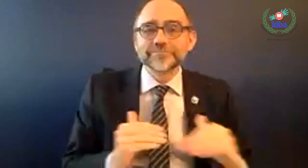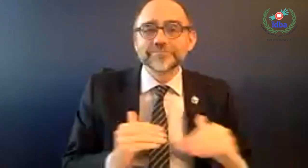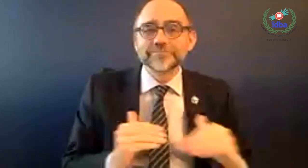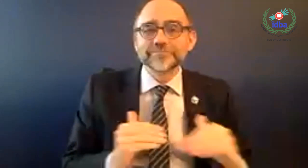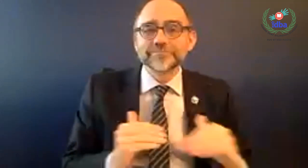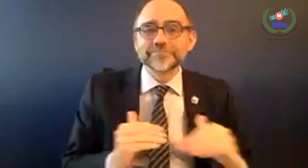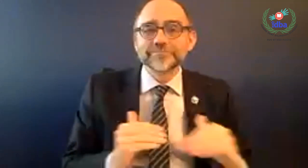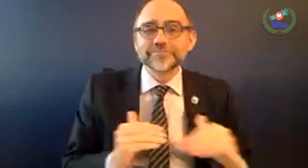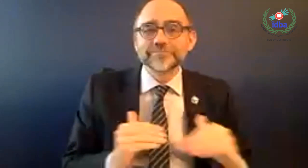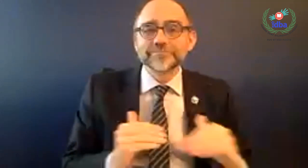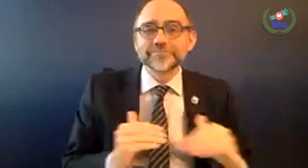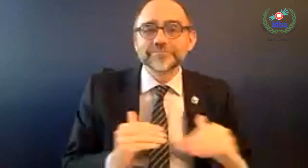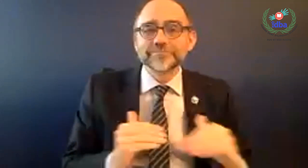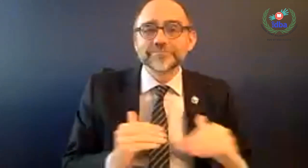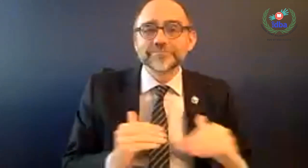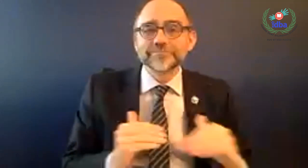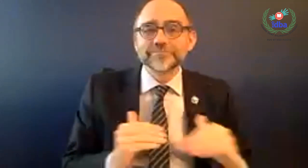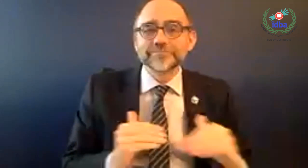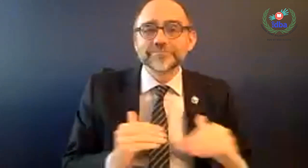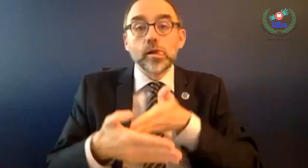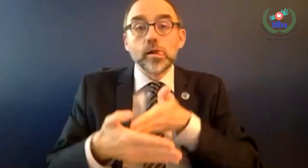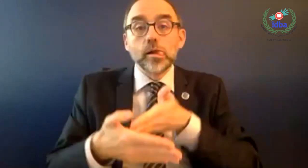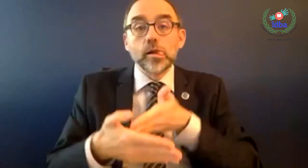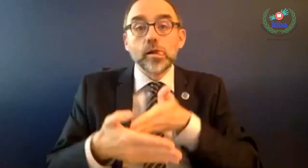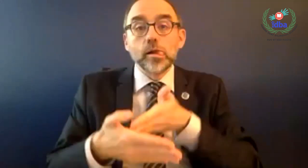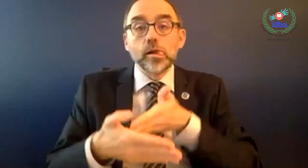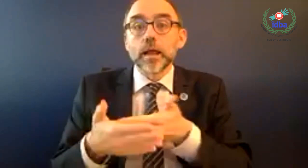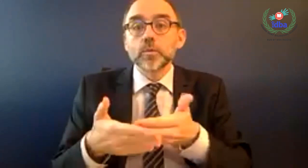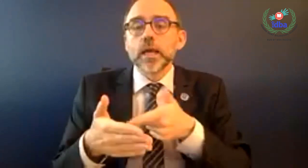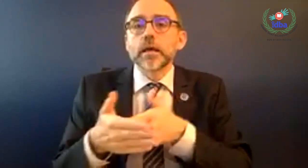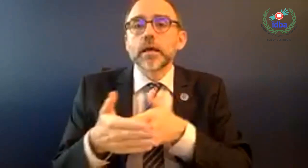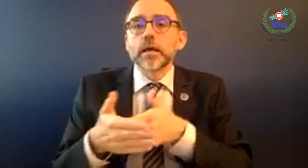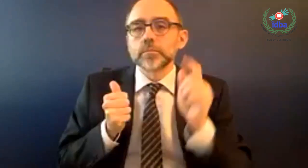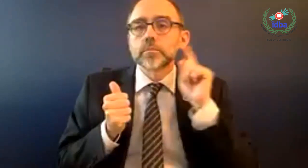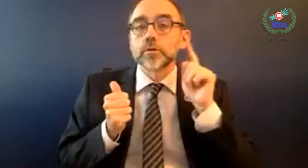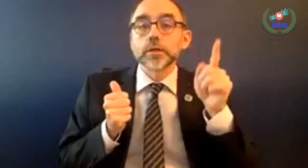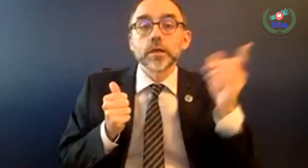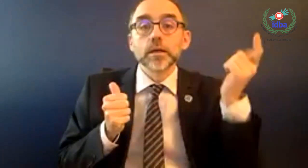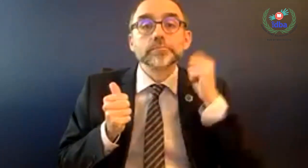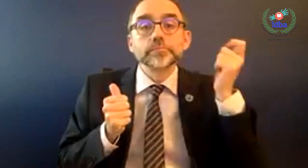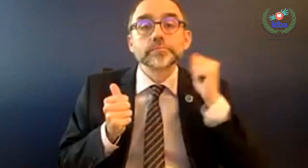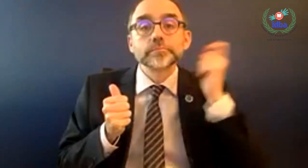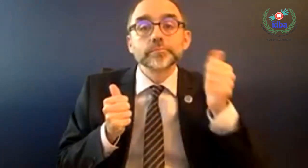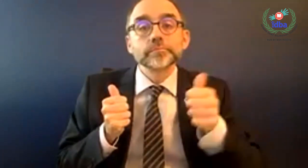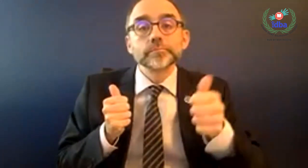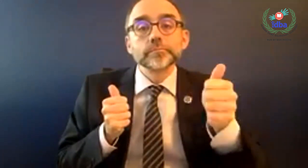complete access to verbal language, but the deaf child has not many obstacles, not many barriers, and this takes